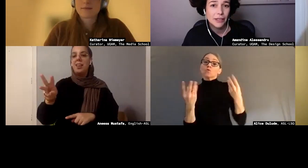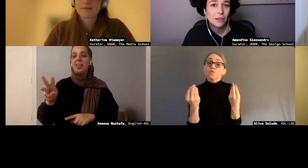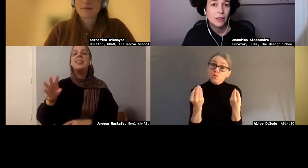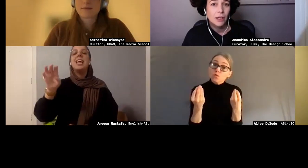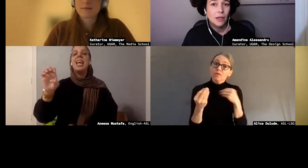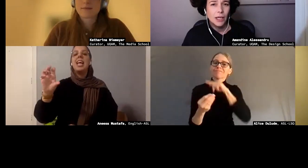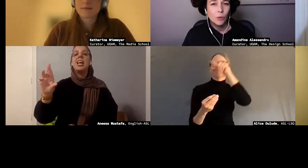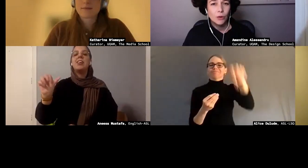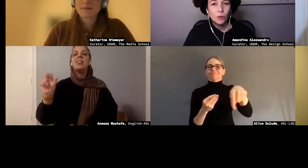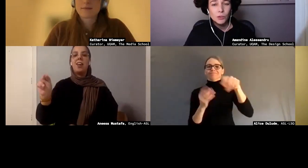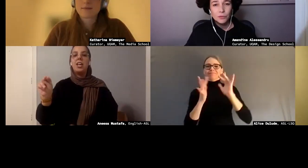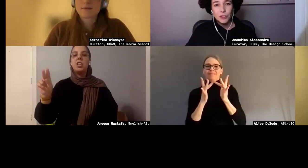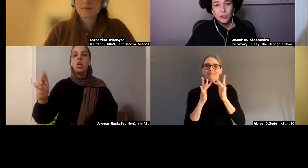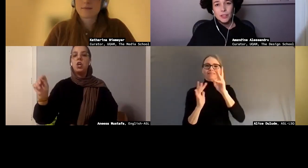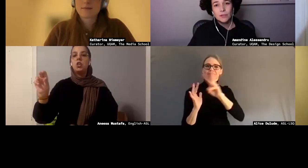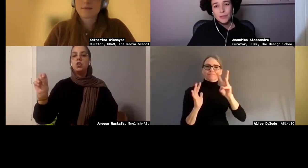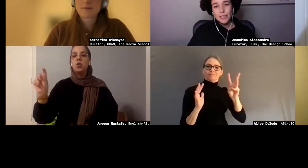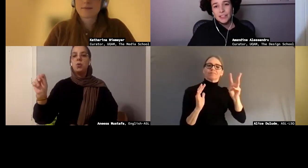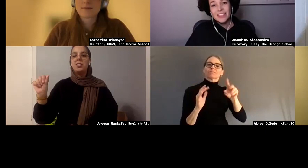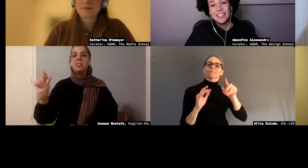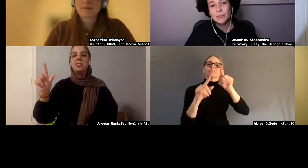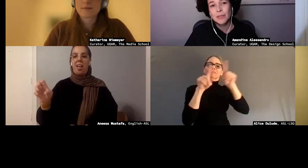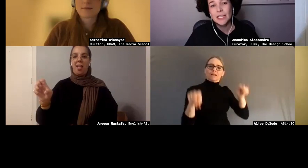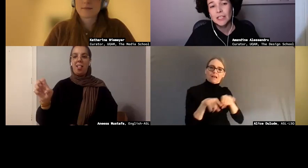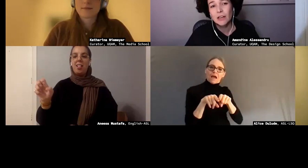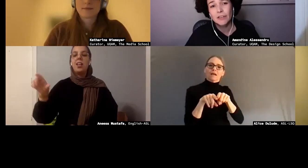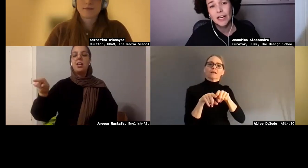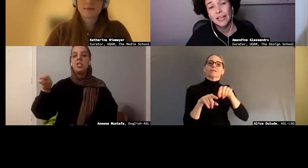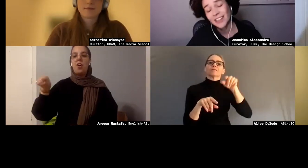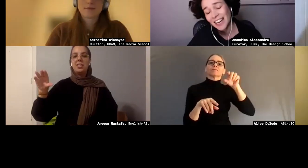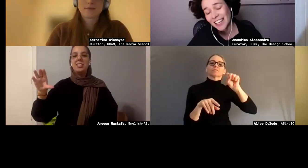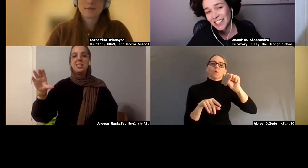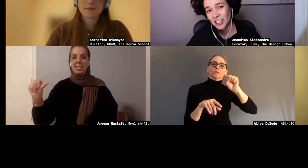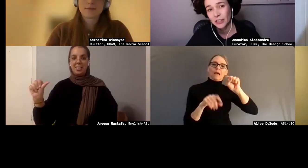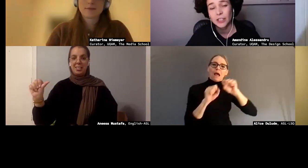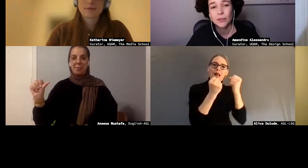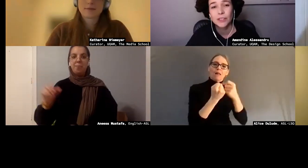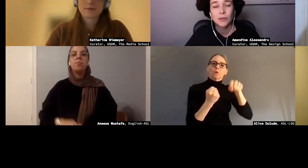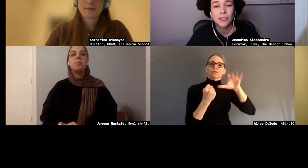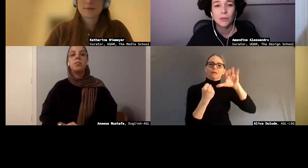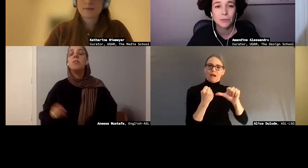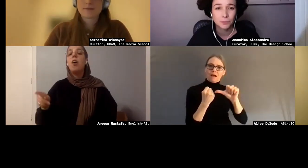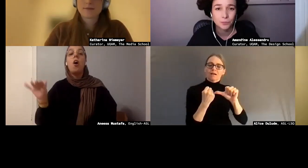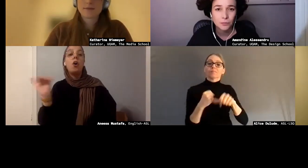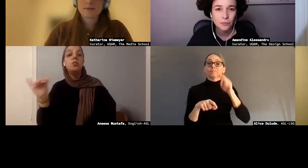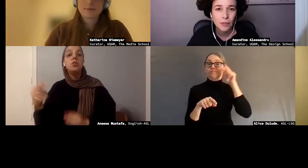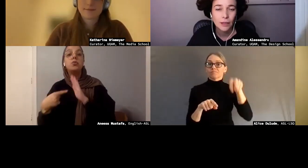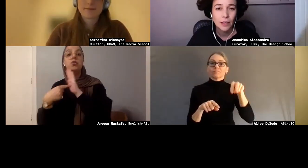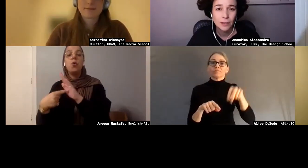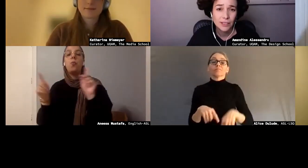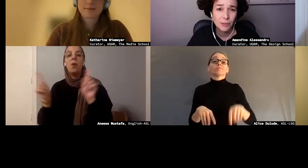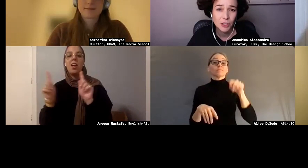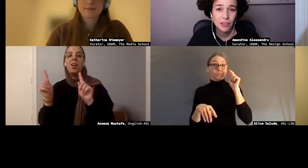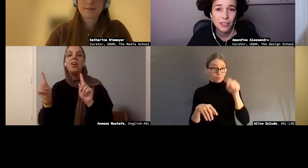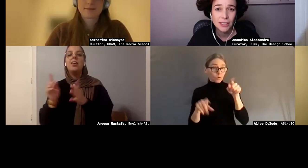écrantotal.ucam.ca and were also featured at the Venice Biennale of Architecture in 2021.